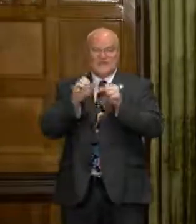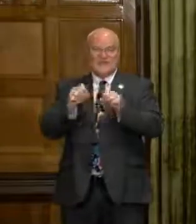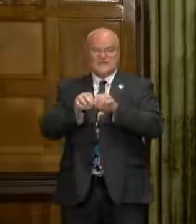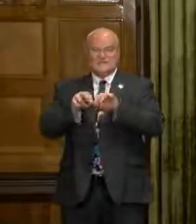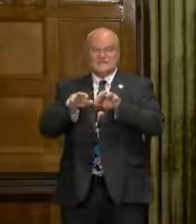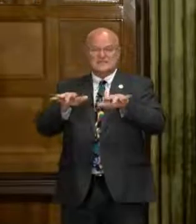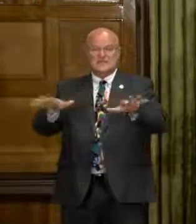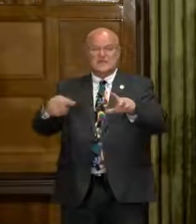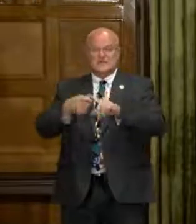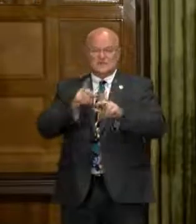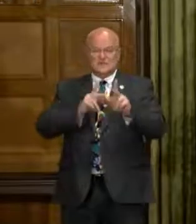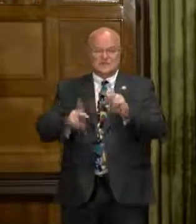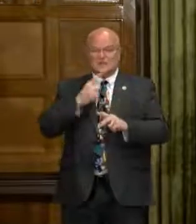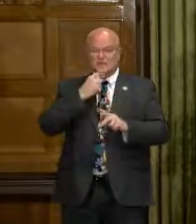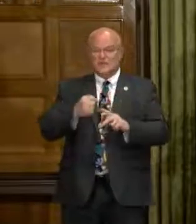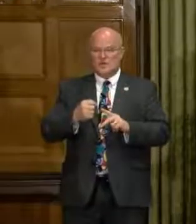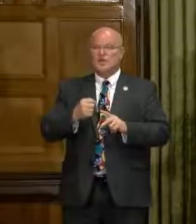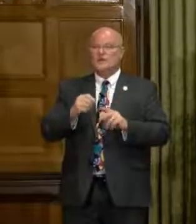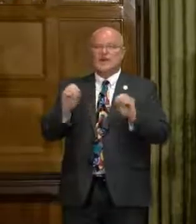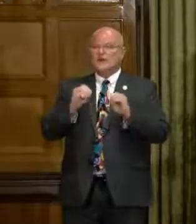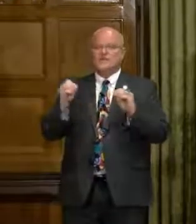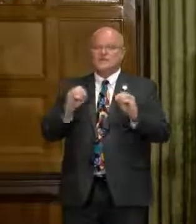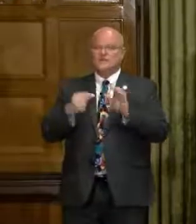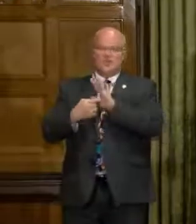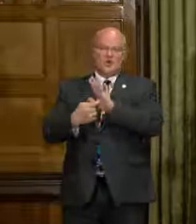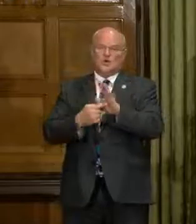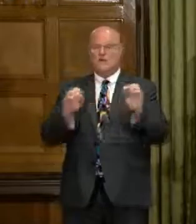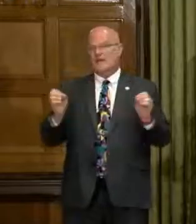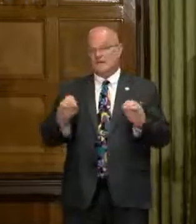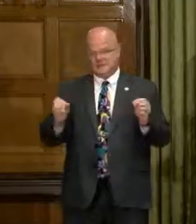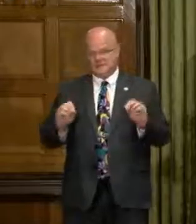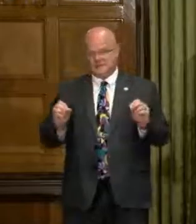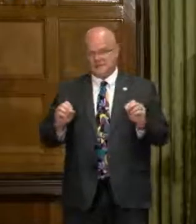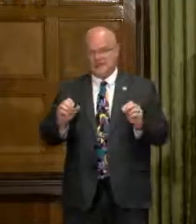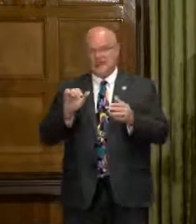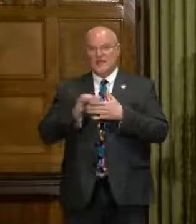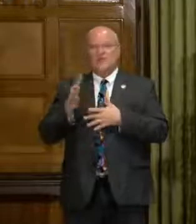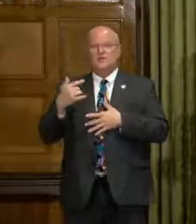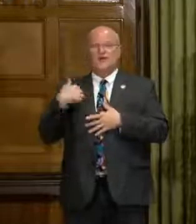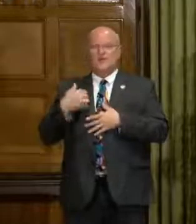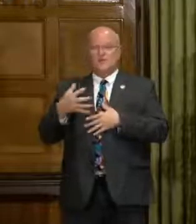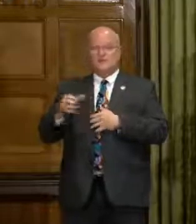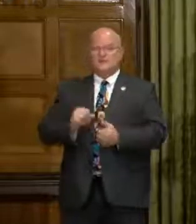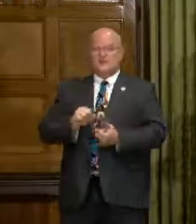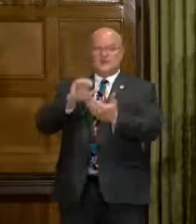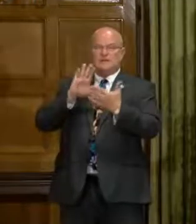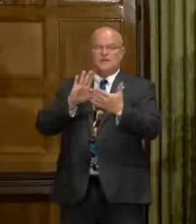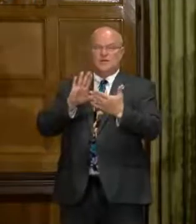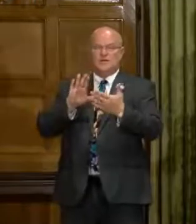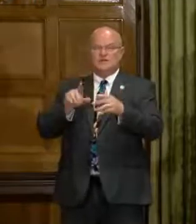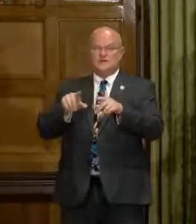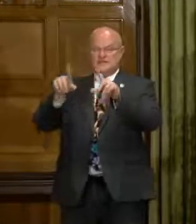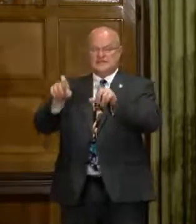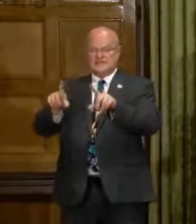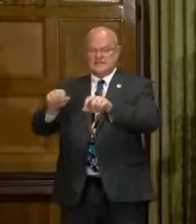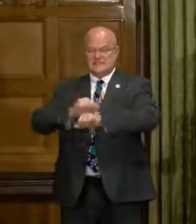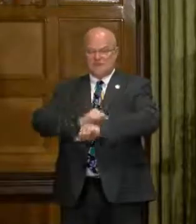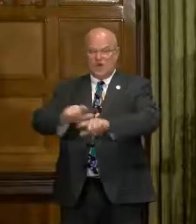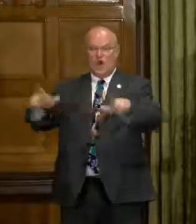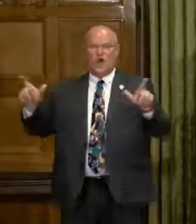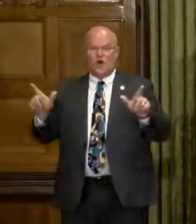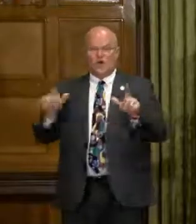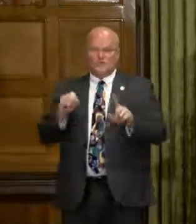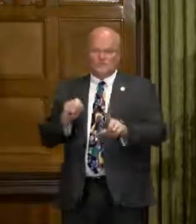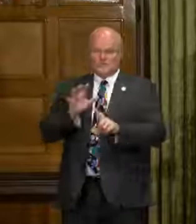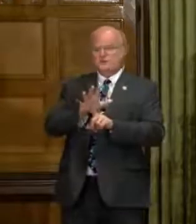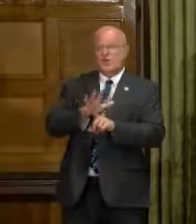can spread from people who are pre-symptomatic, who don't yet have symptoms. So that's why we've taken the approach of testing all those who